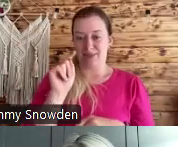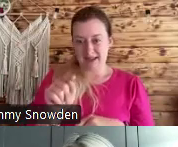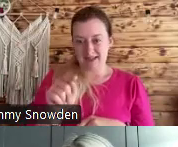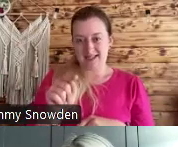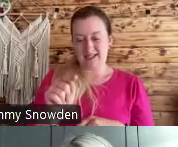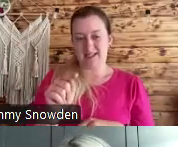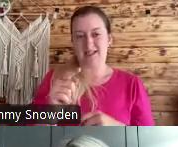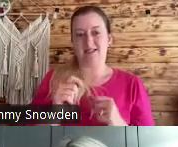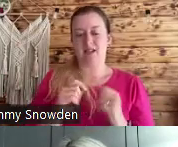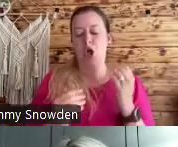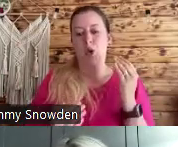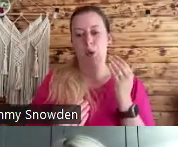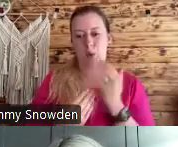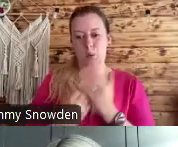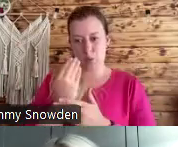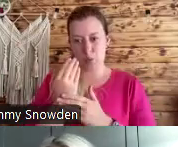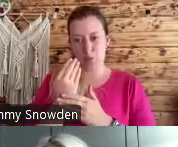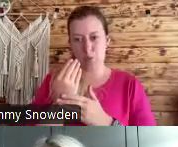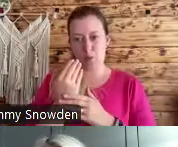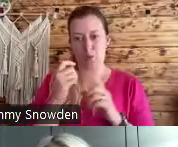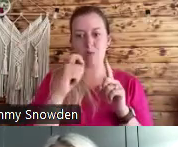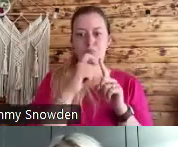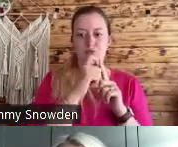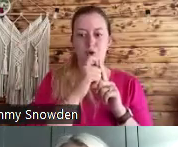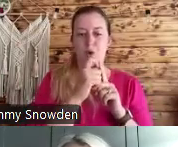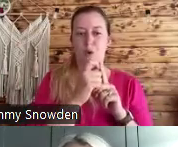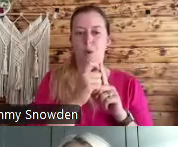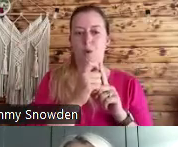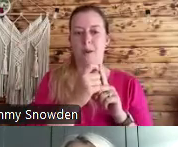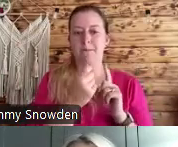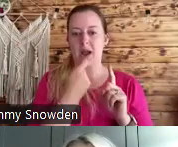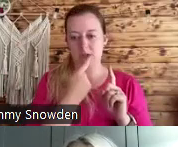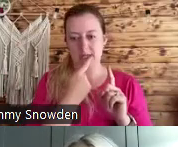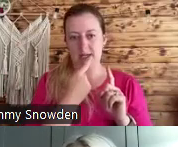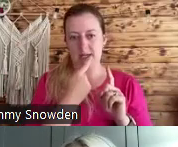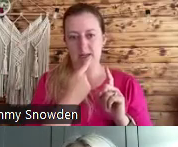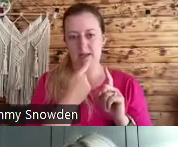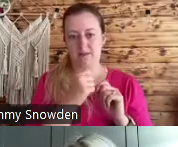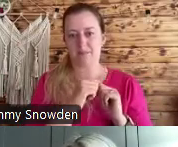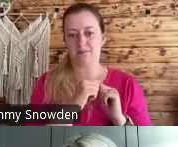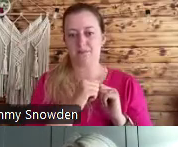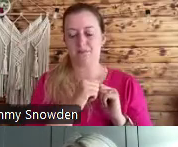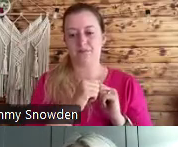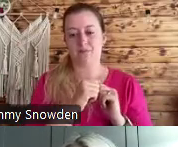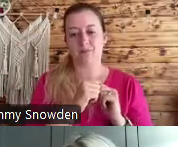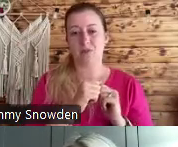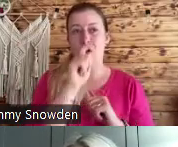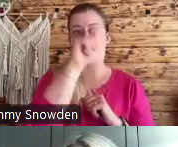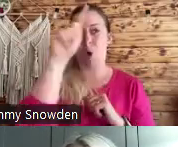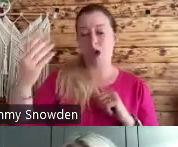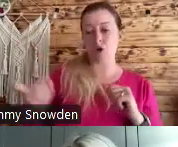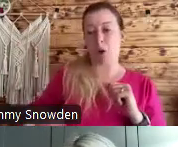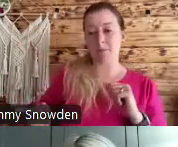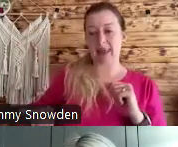brand of probiotics, prebiotics, and postbiotics is like there's nothing on the market like it. It's unique